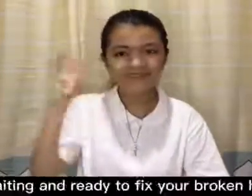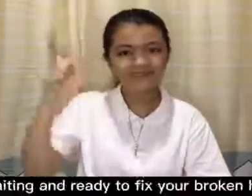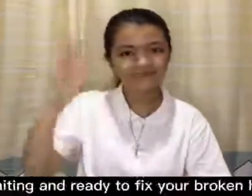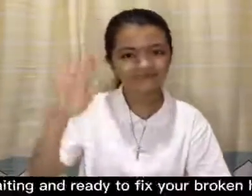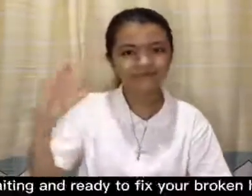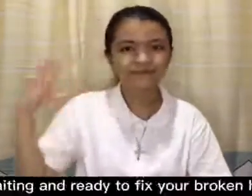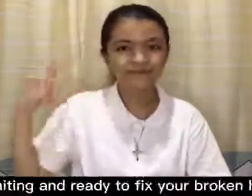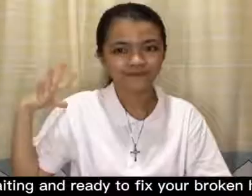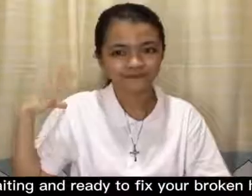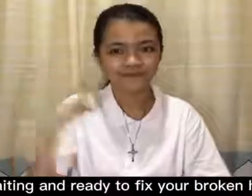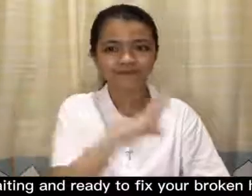of your love.